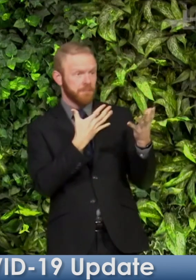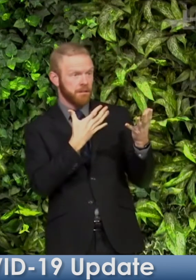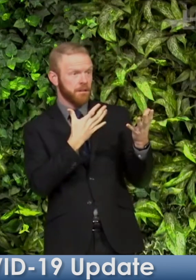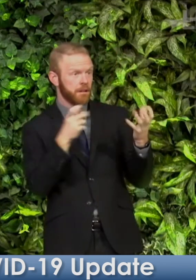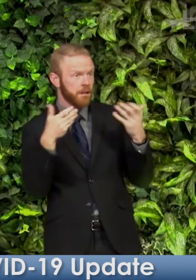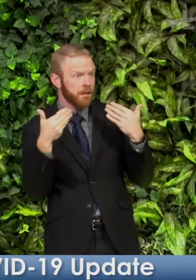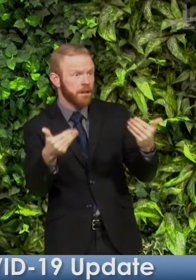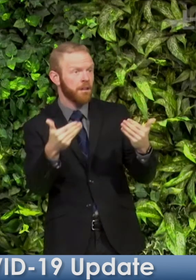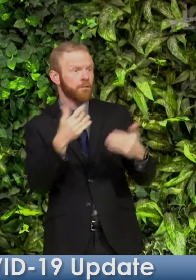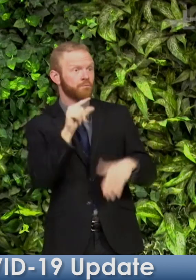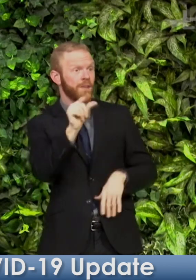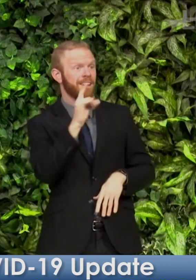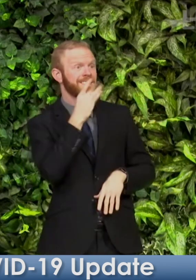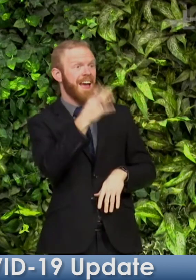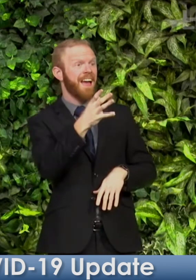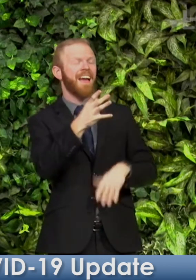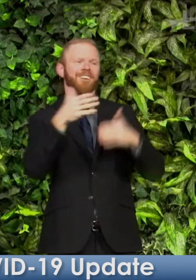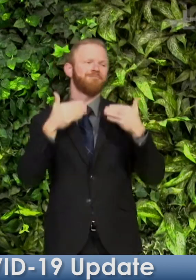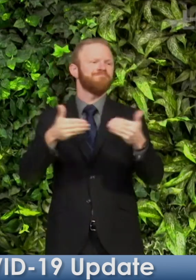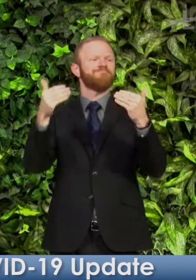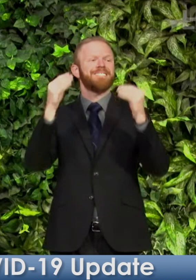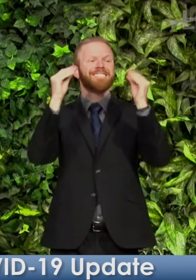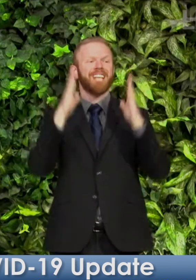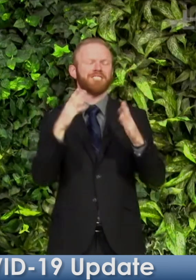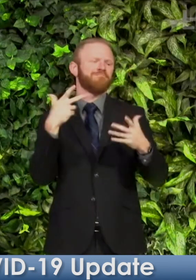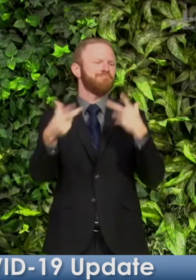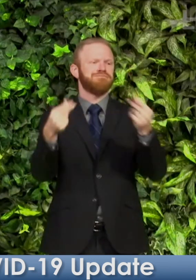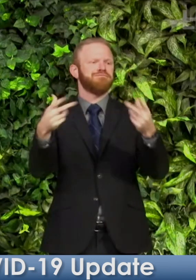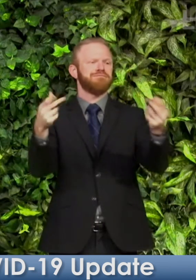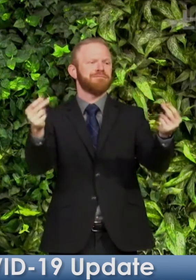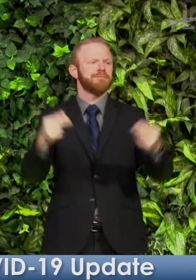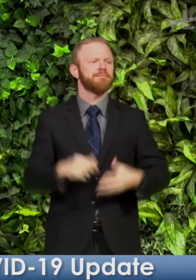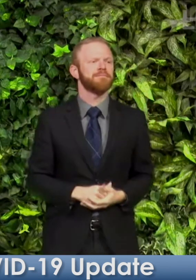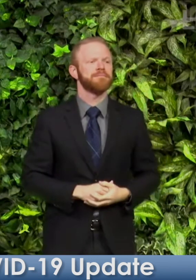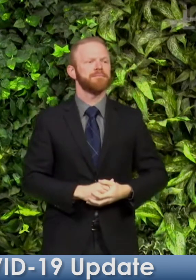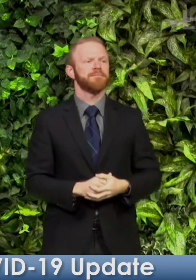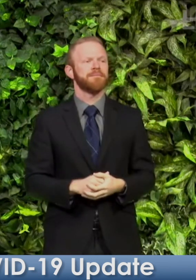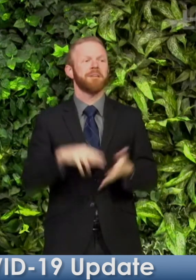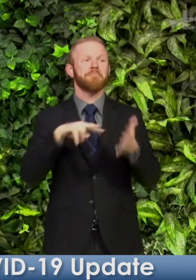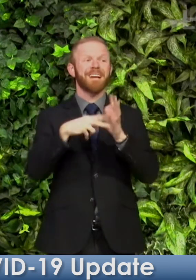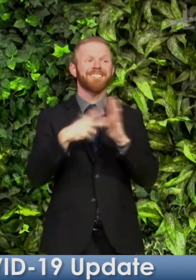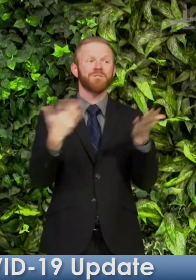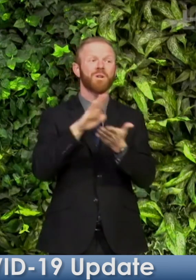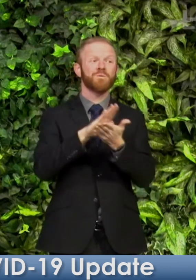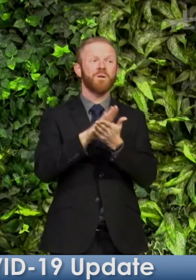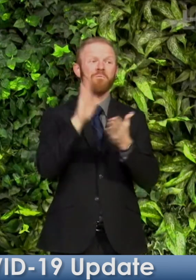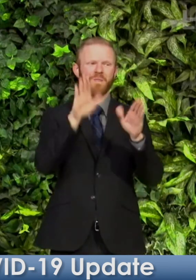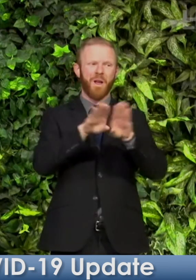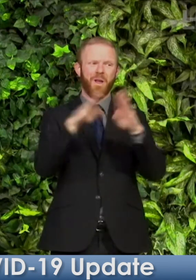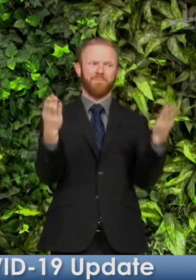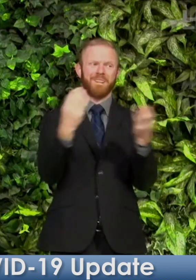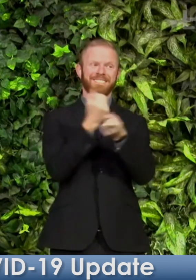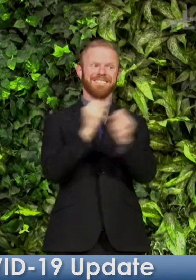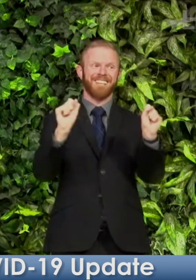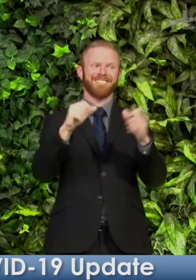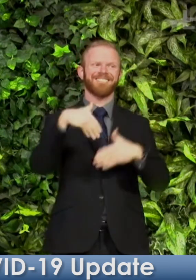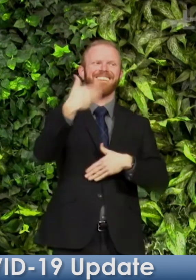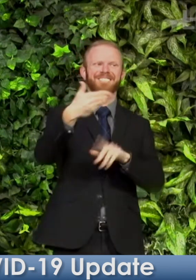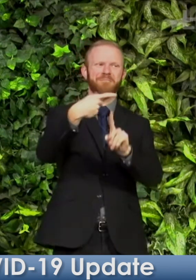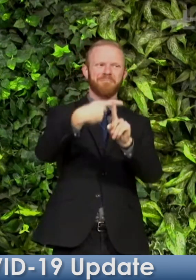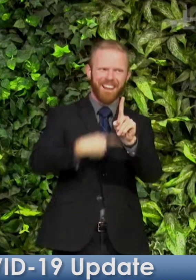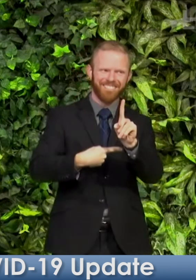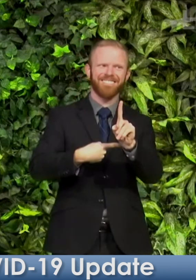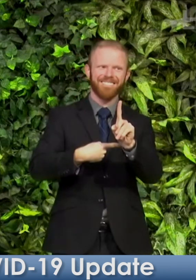have a plan to reopen schools safely this upcoming month, next month. And we encourage and